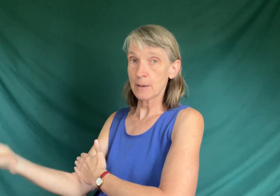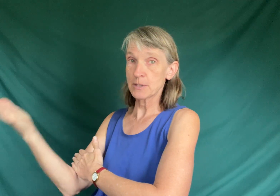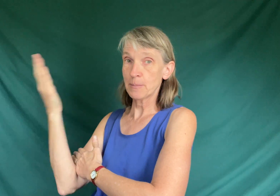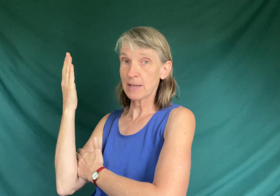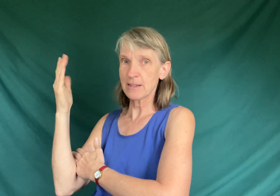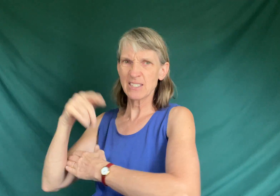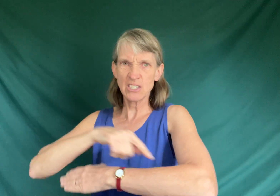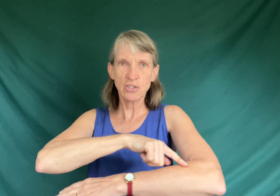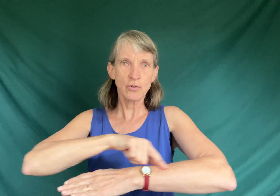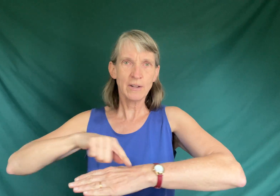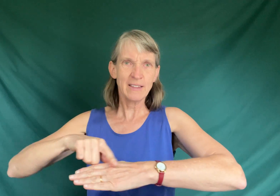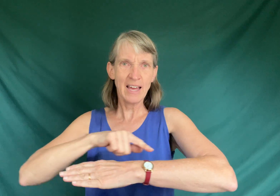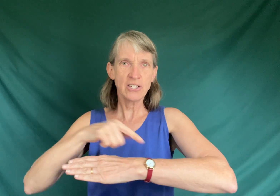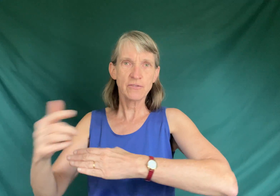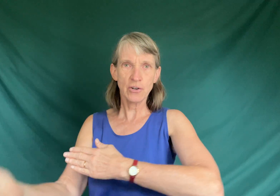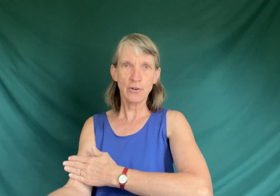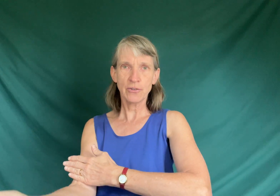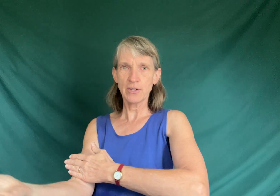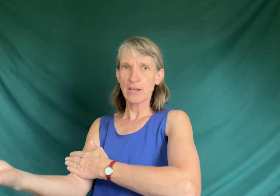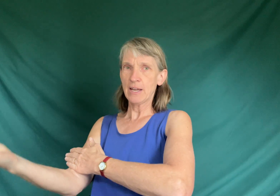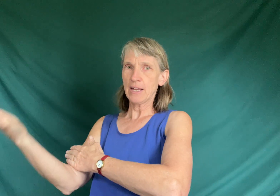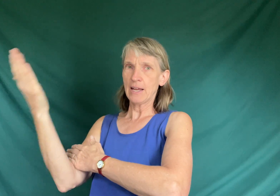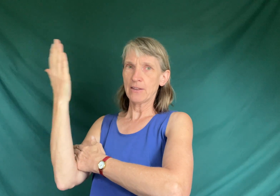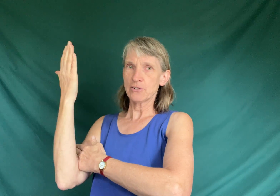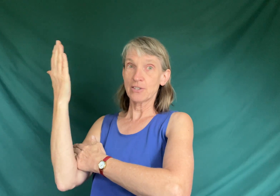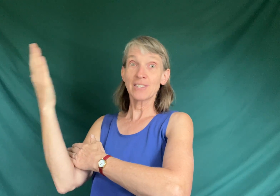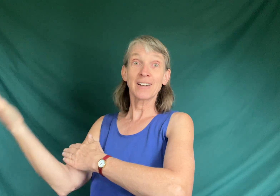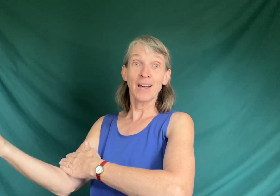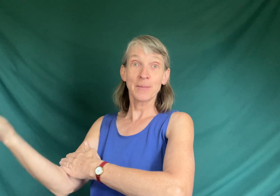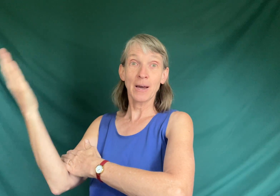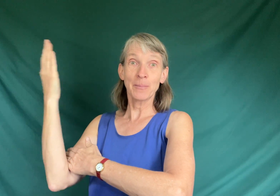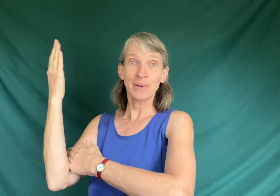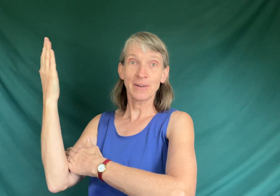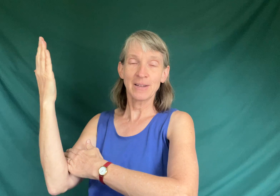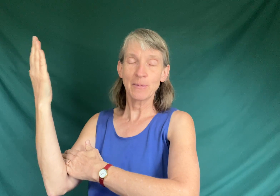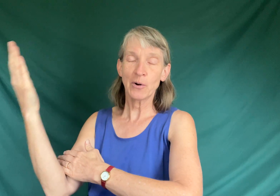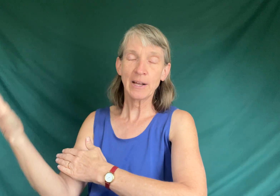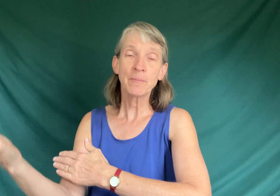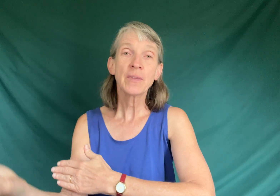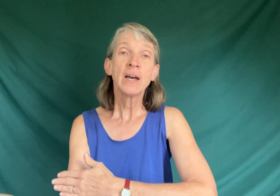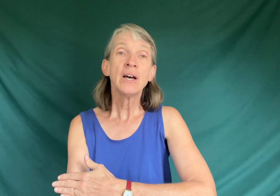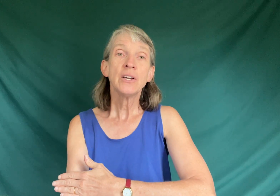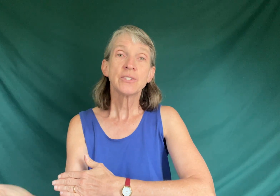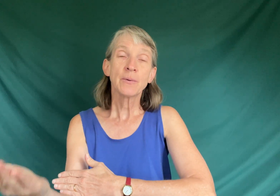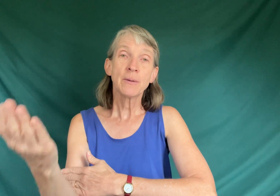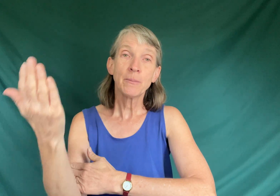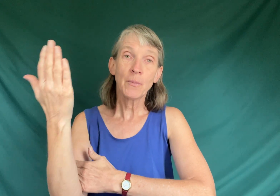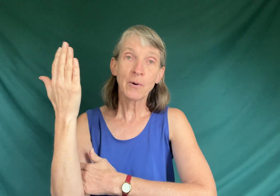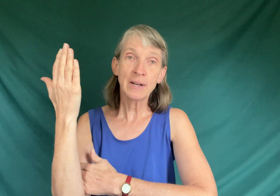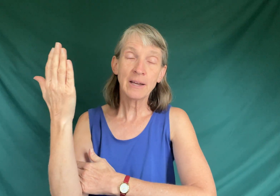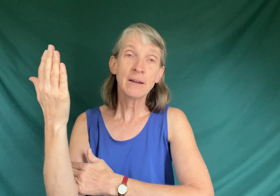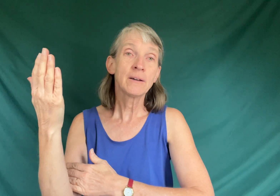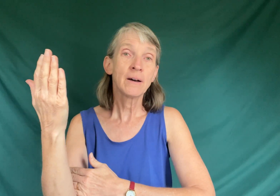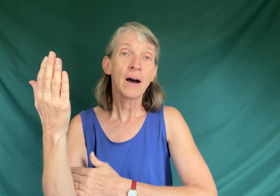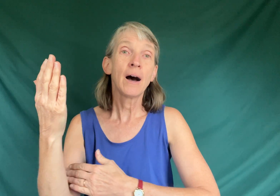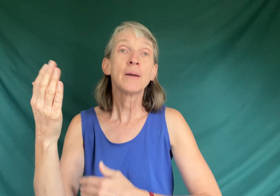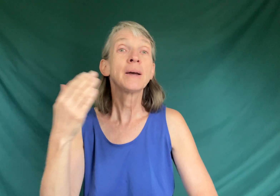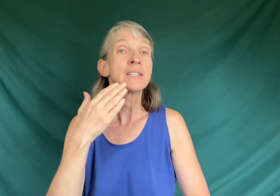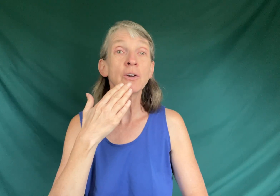up like this. This is sort of like the edge of the earth, and there's the sun coming up in the morning. So in the morning, I might say good